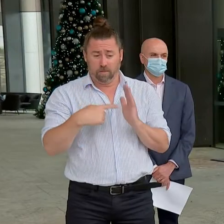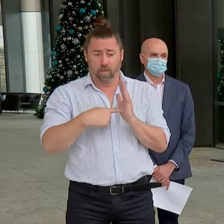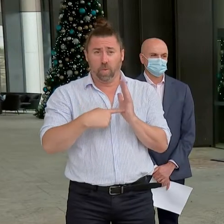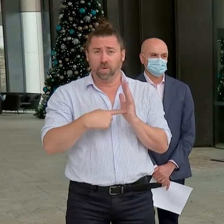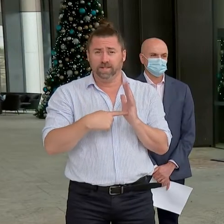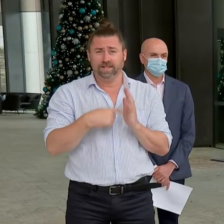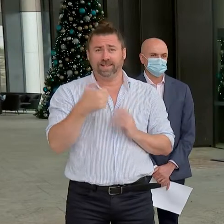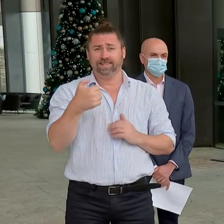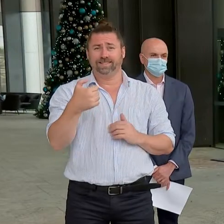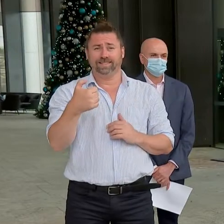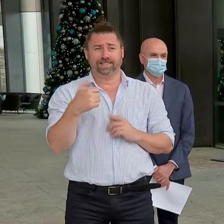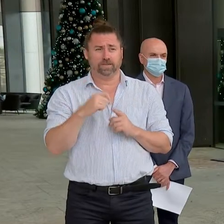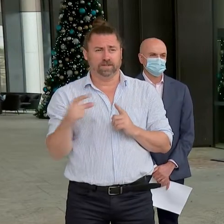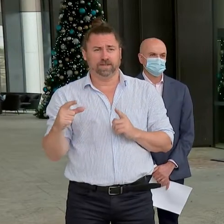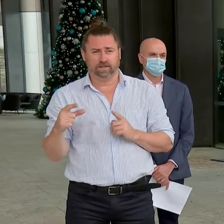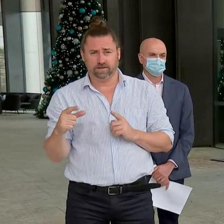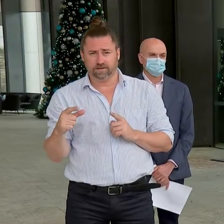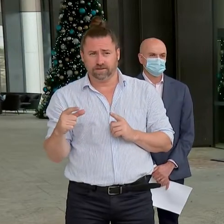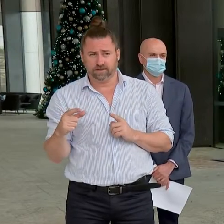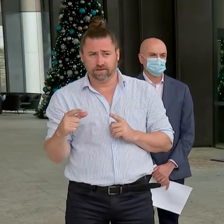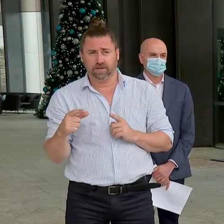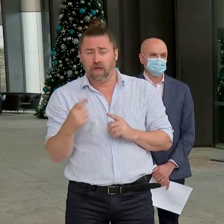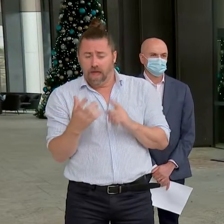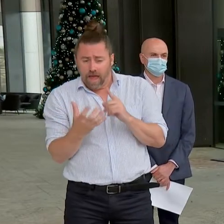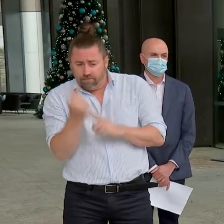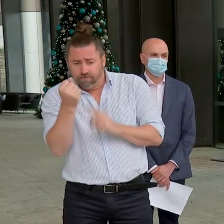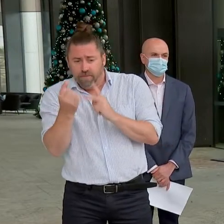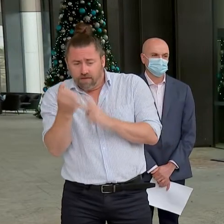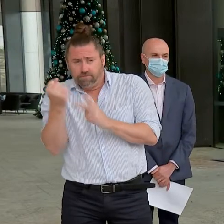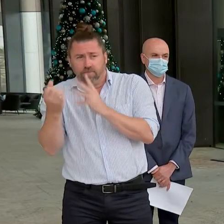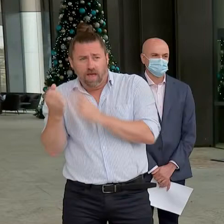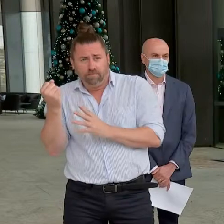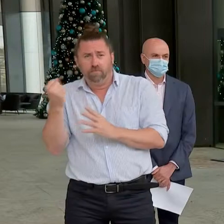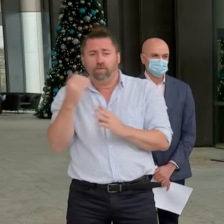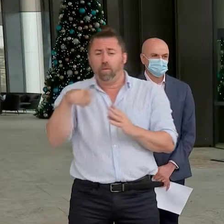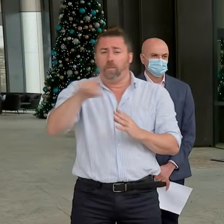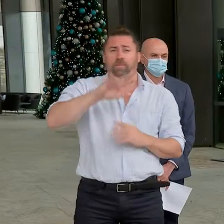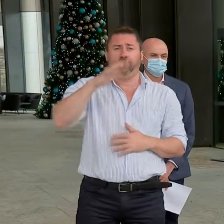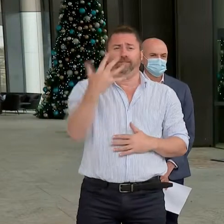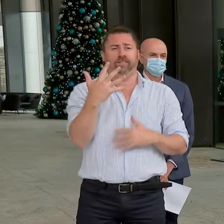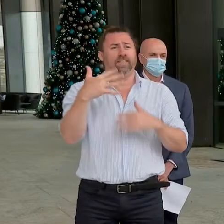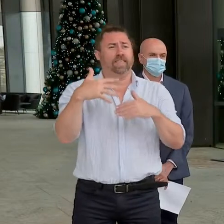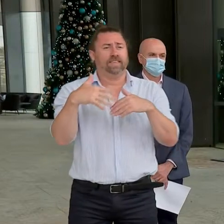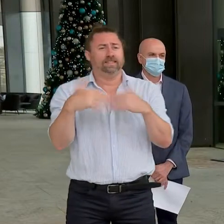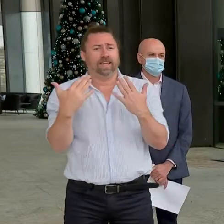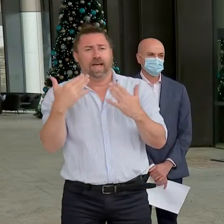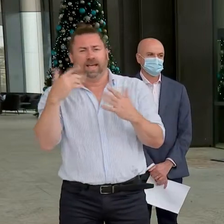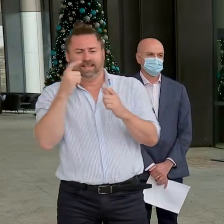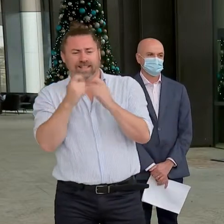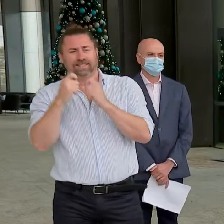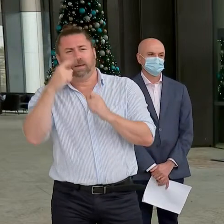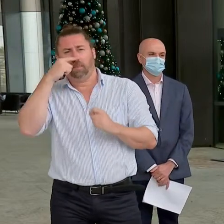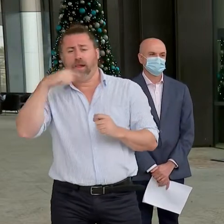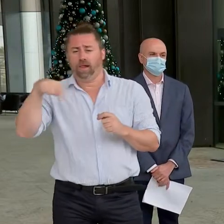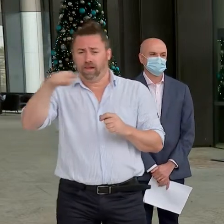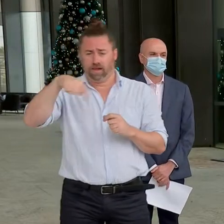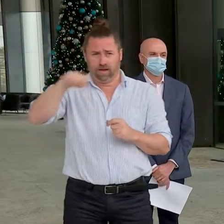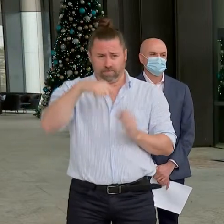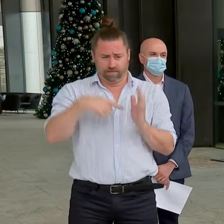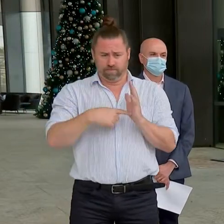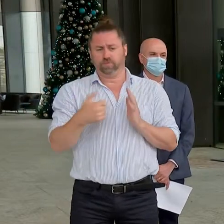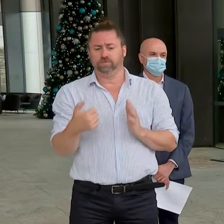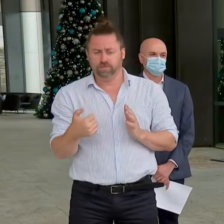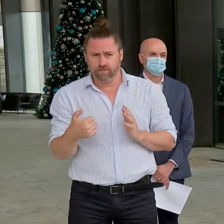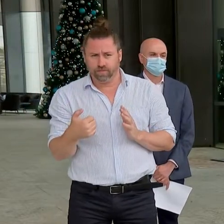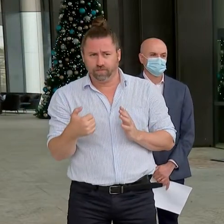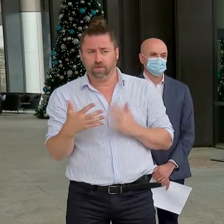0.6% positive cases coming from those day 5 tests. And that means that the Chief Health